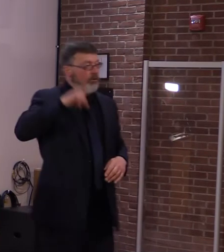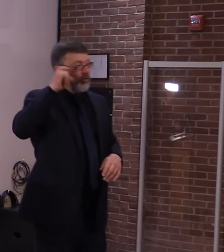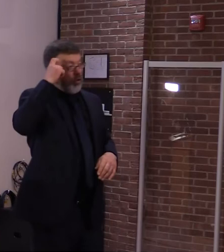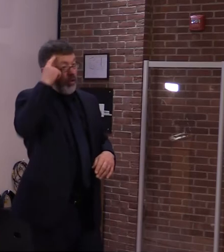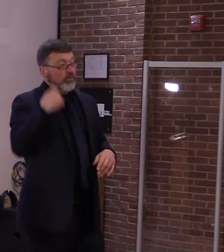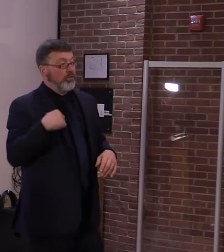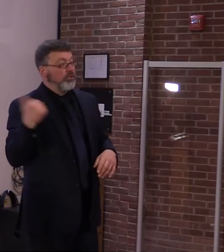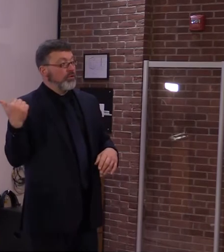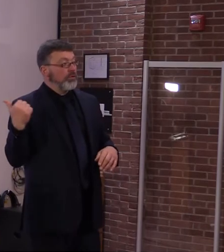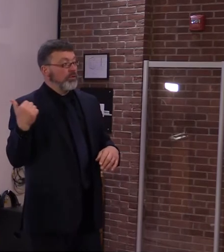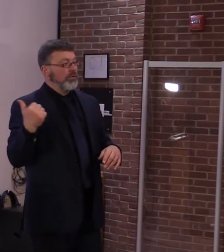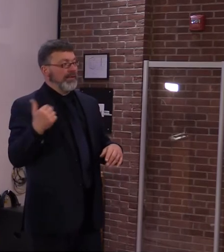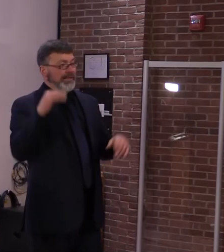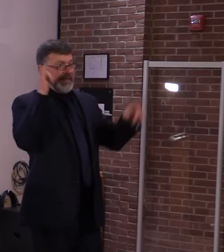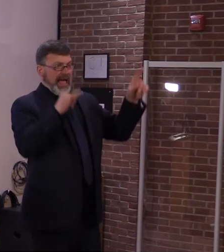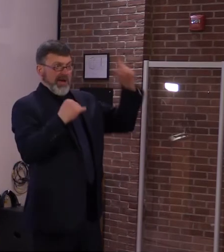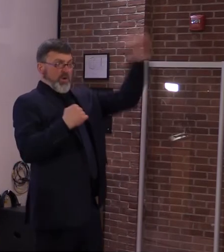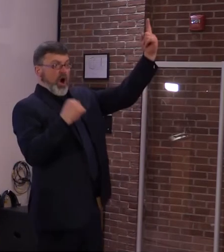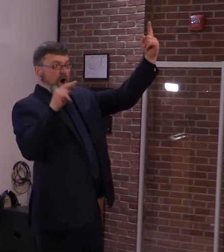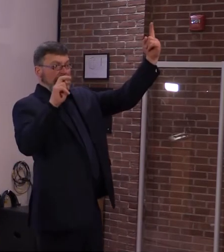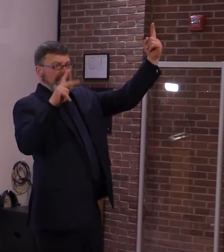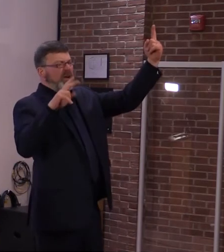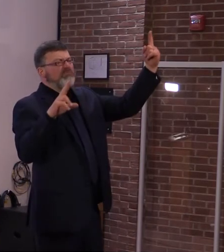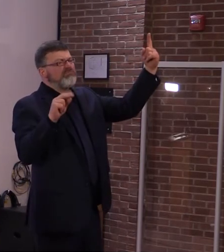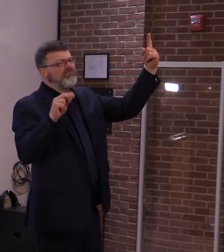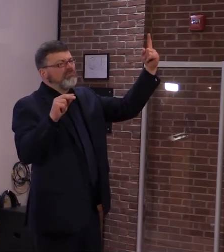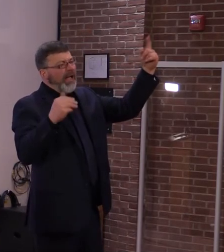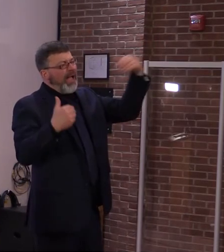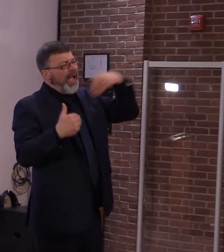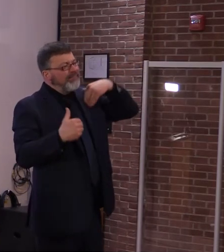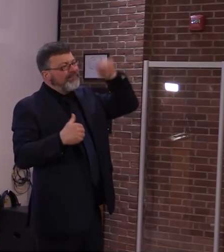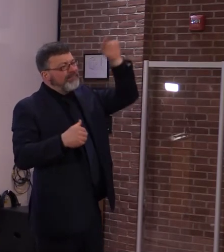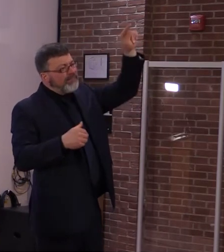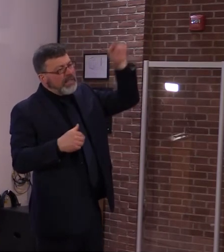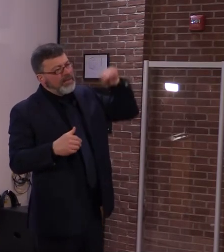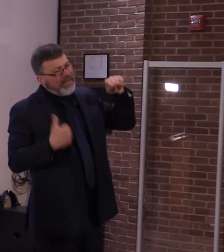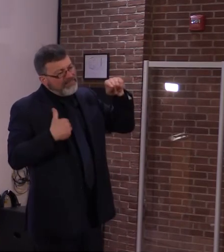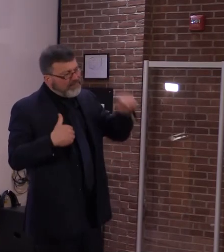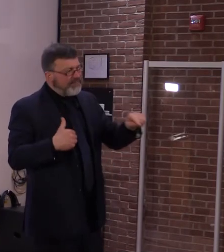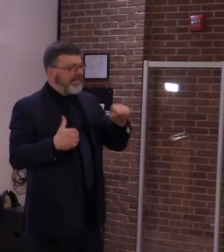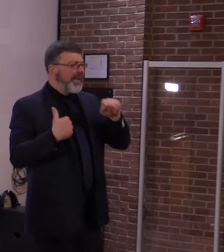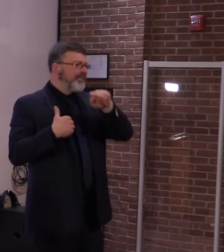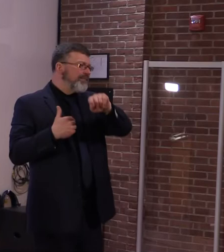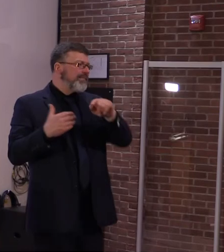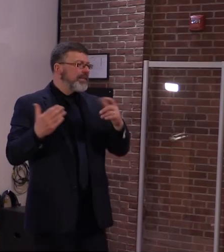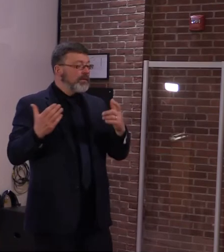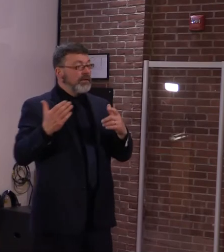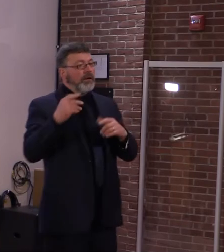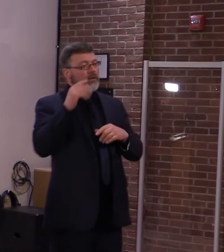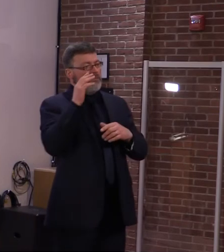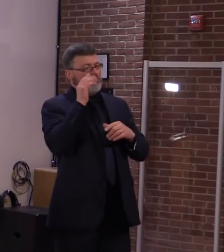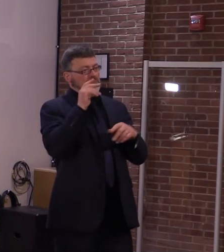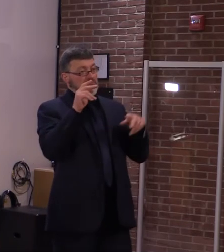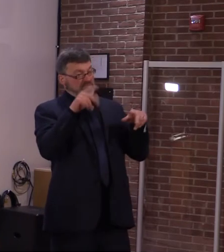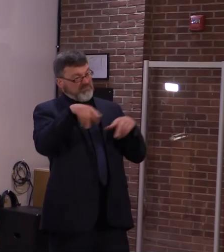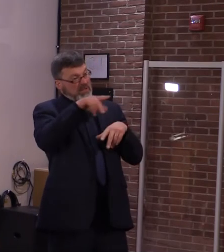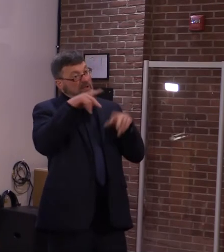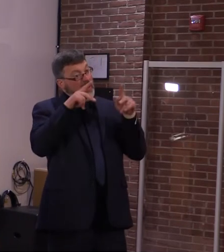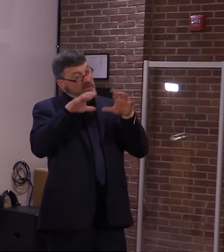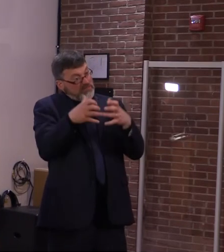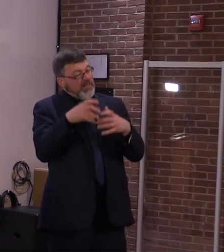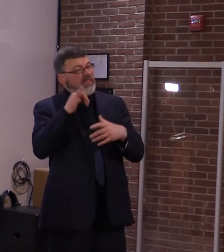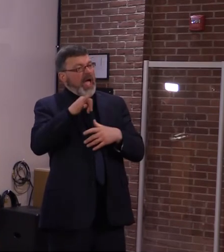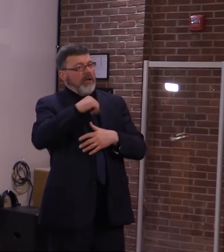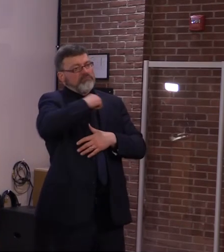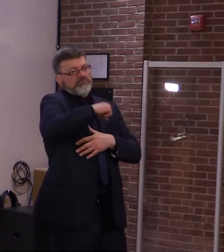some of the strategy that we've put into place is working. We are able to utilize a lot of the local EMS